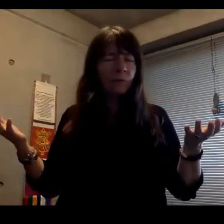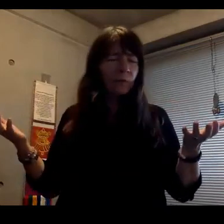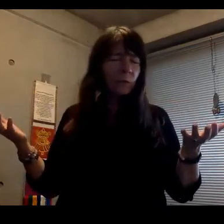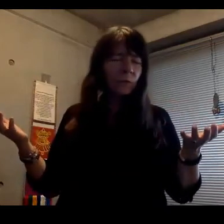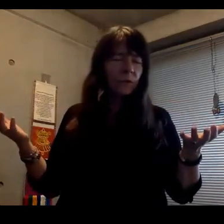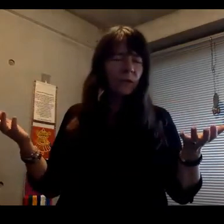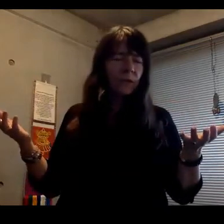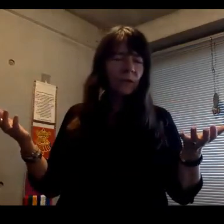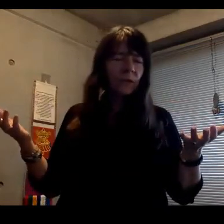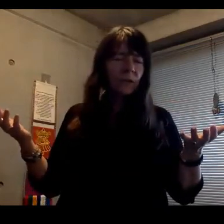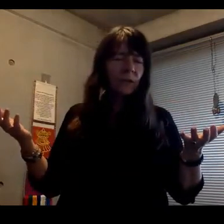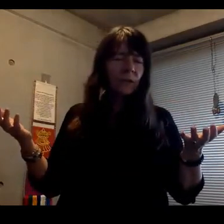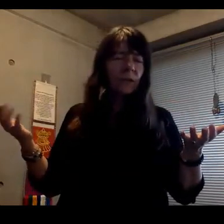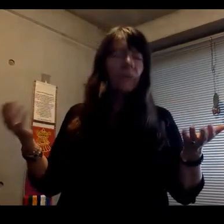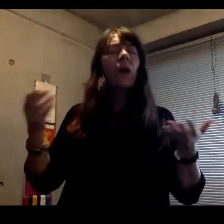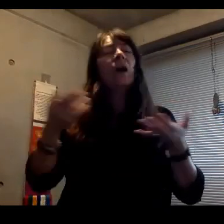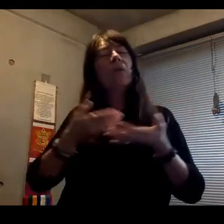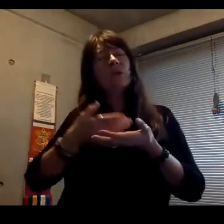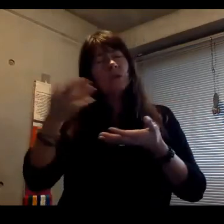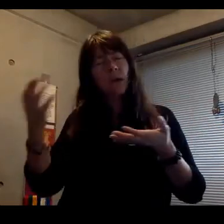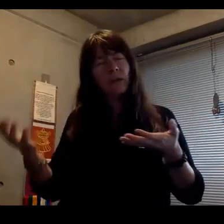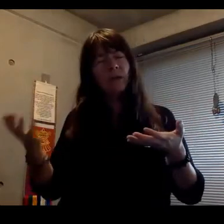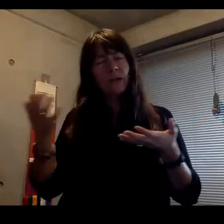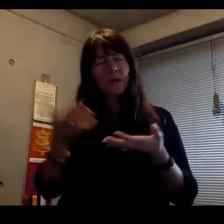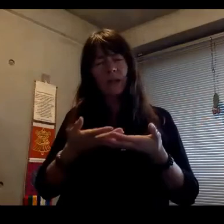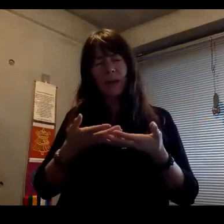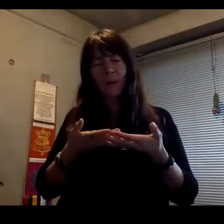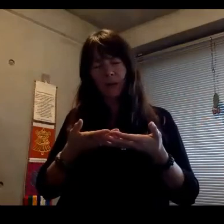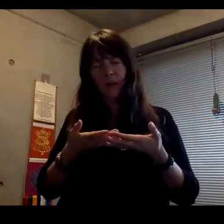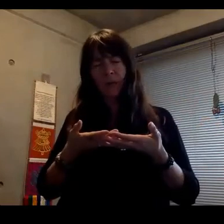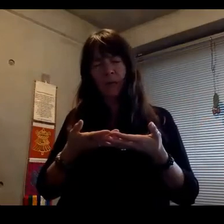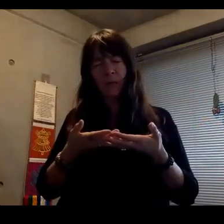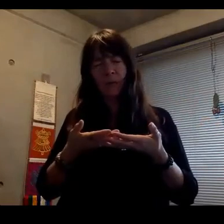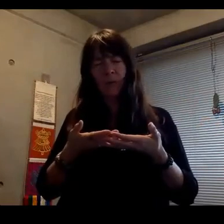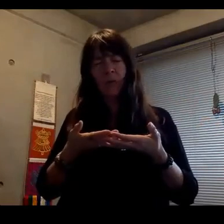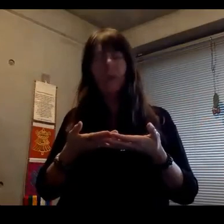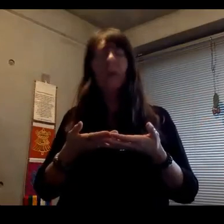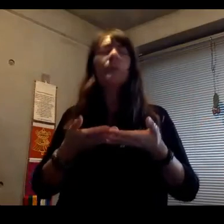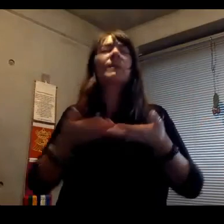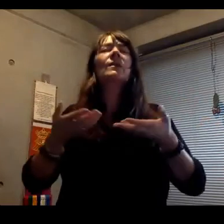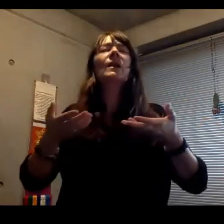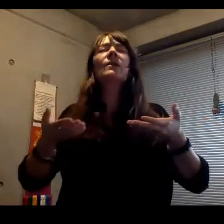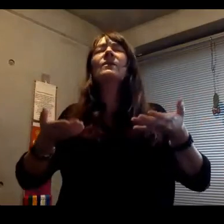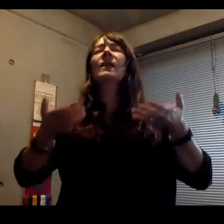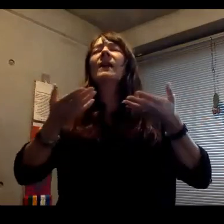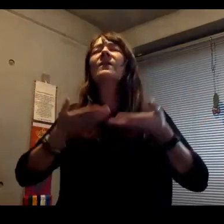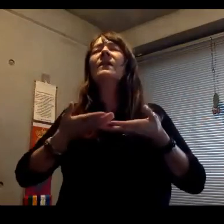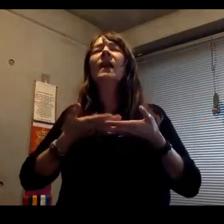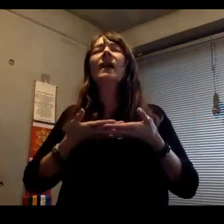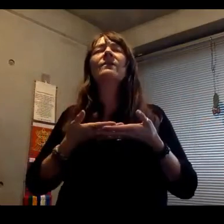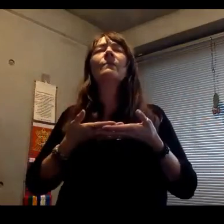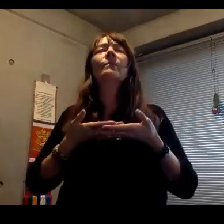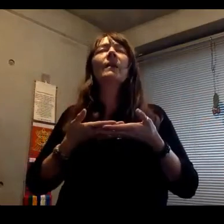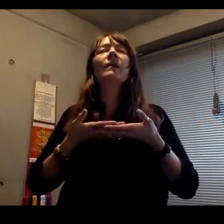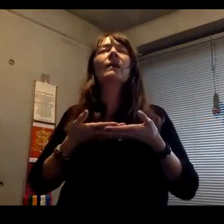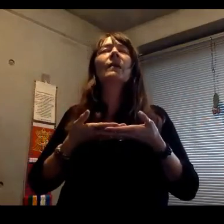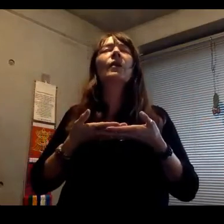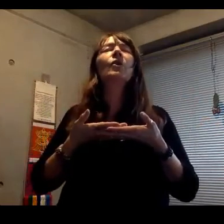to unfold. There are others who are interested in allowing life to unfold, but there is less and